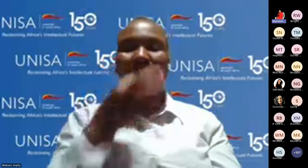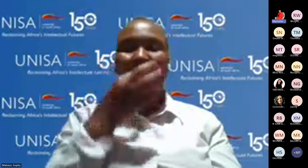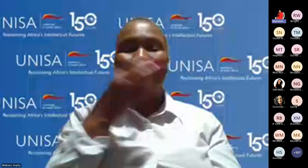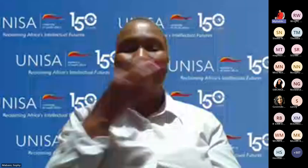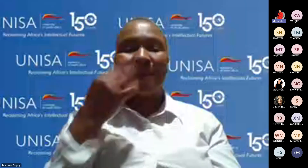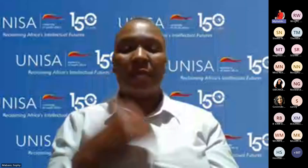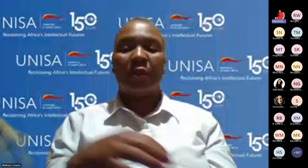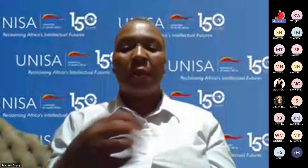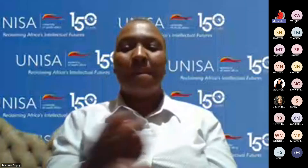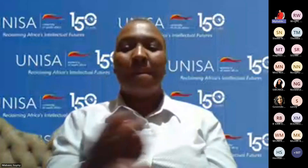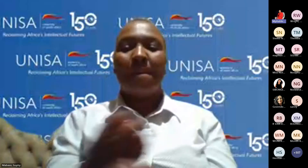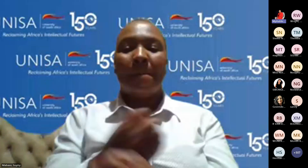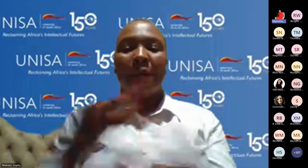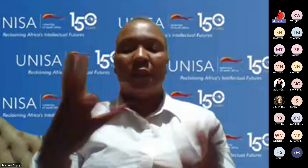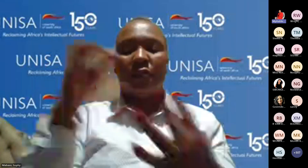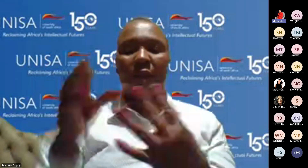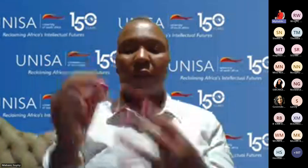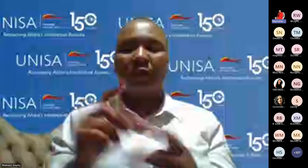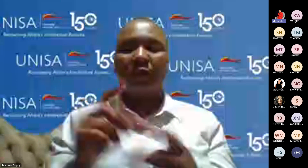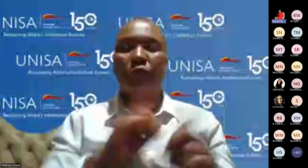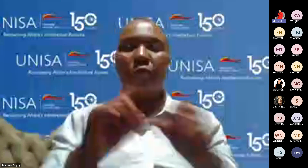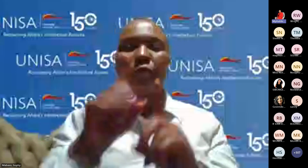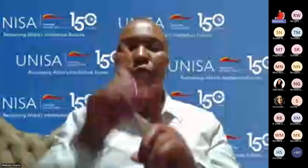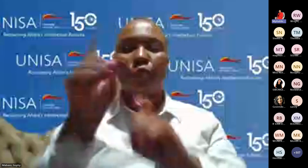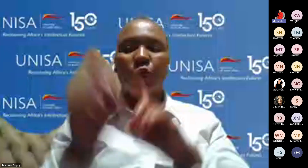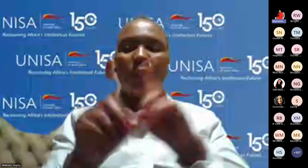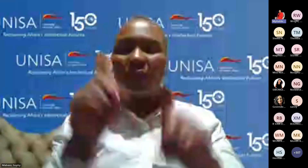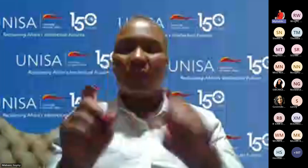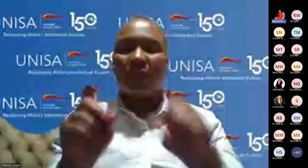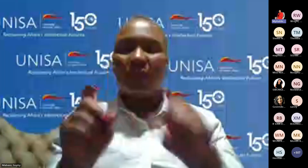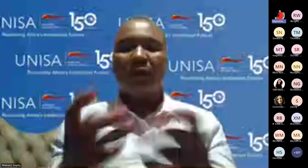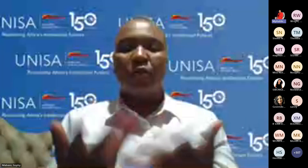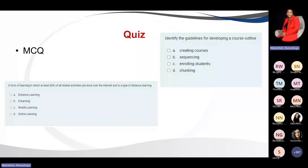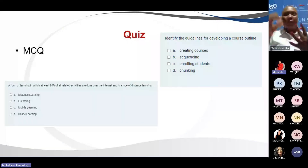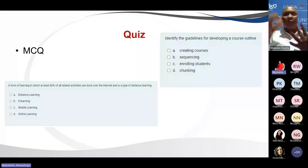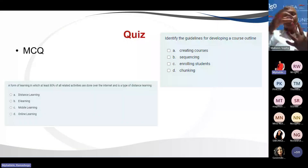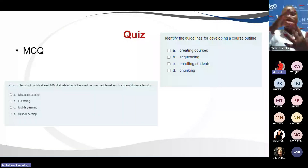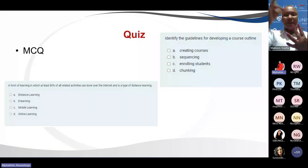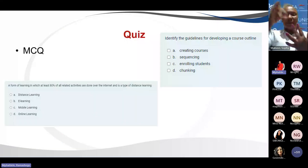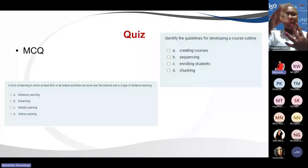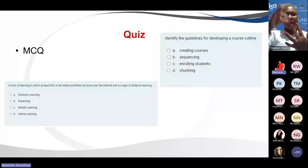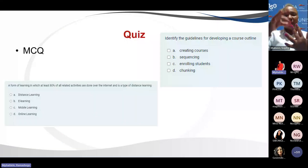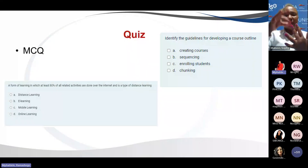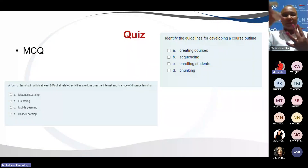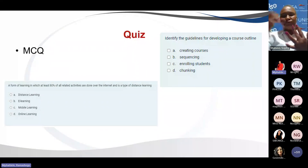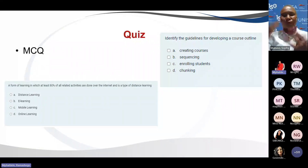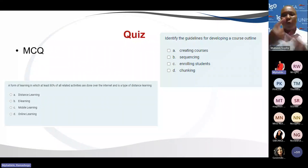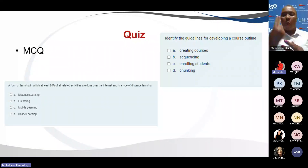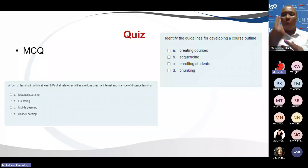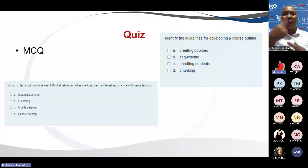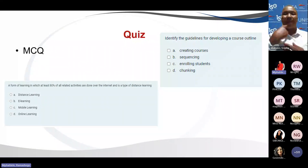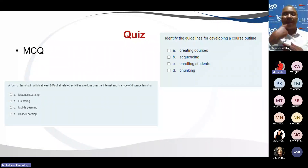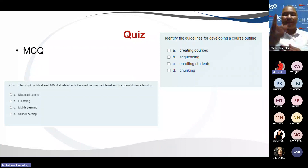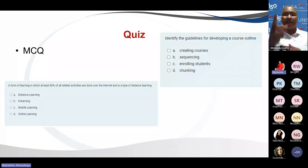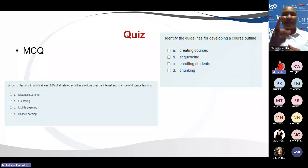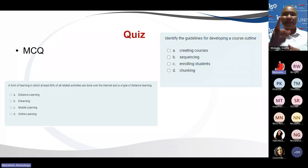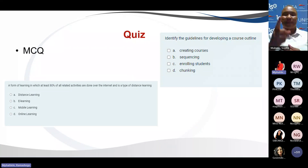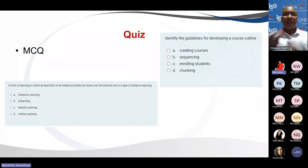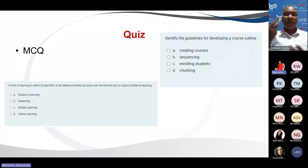about questions where you are selecting one answer and where you